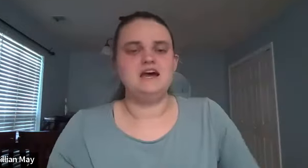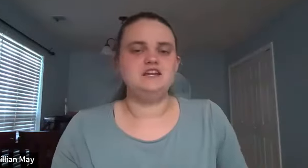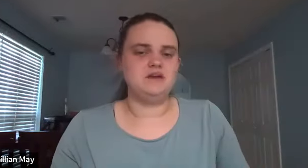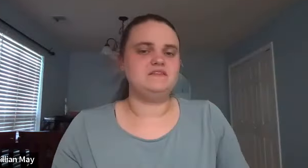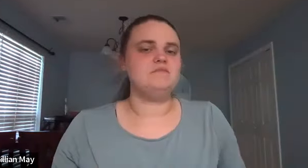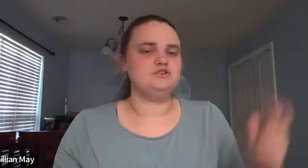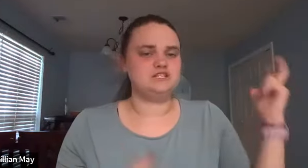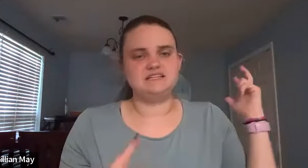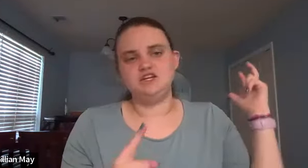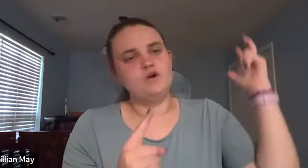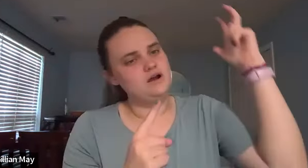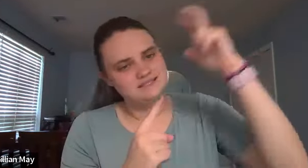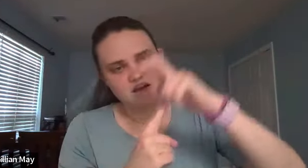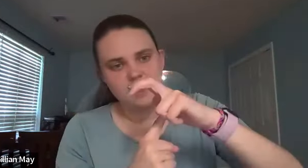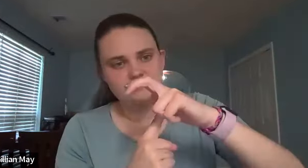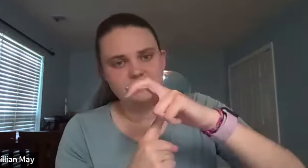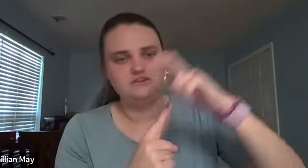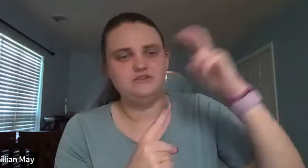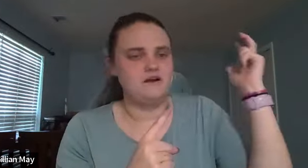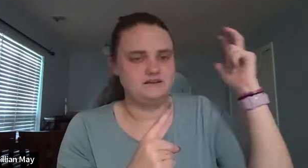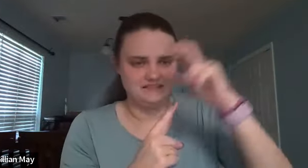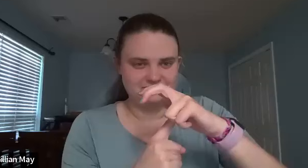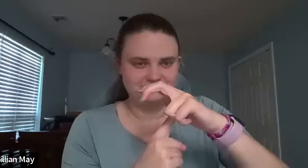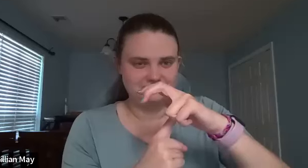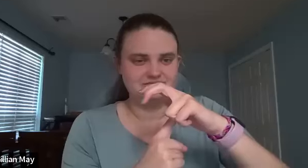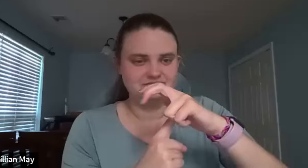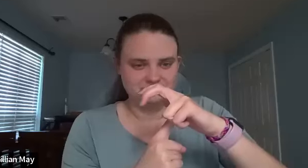And you make that motion is like you're on top, like you rocked it.